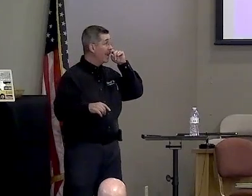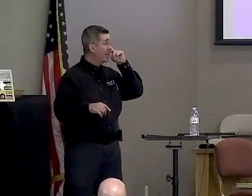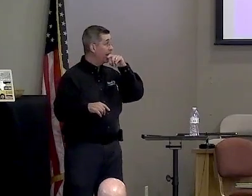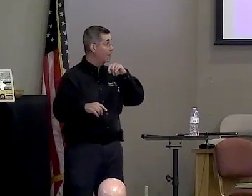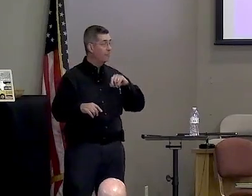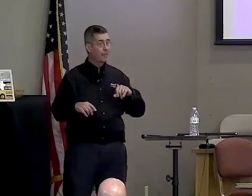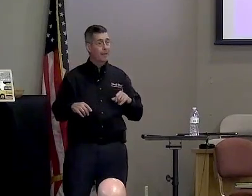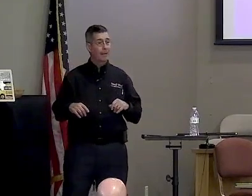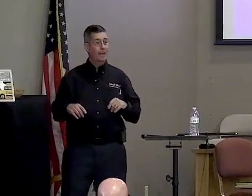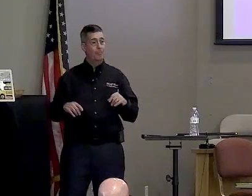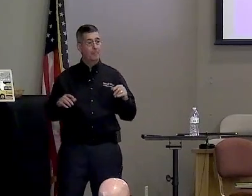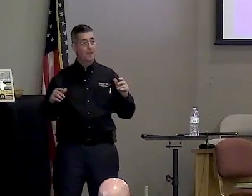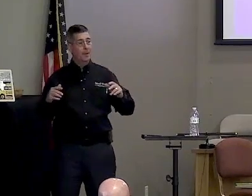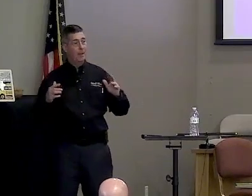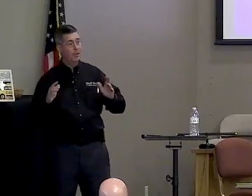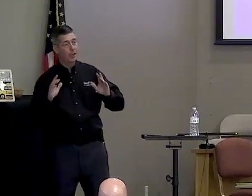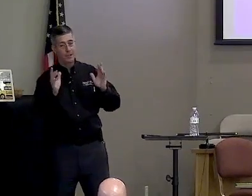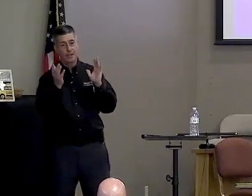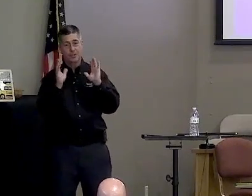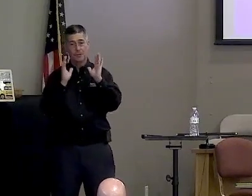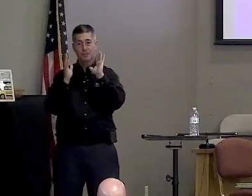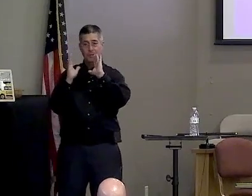And, and maybe they'll get done, too. So,